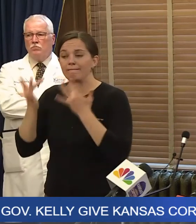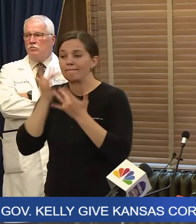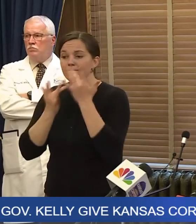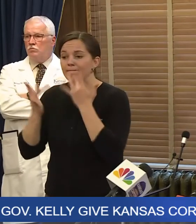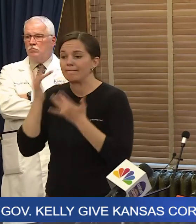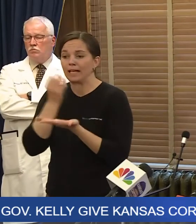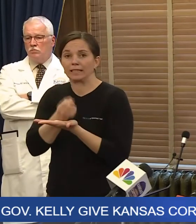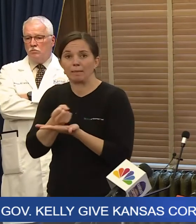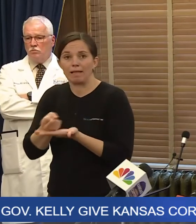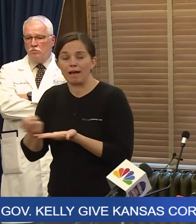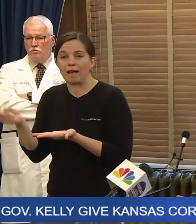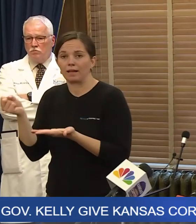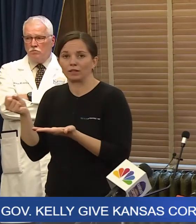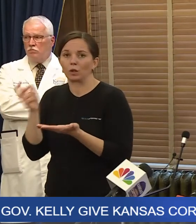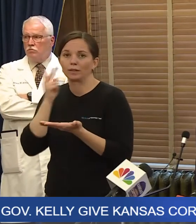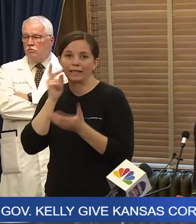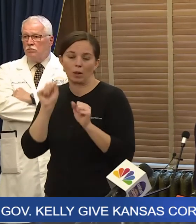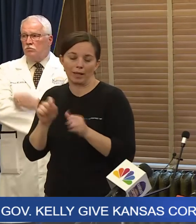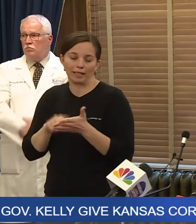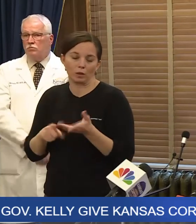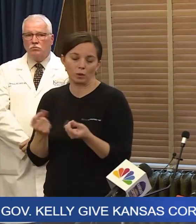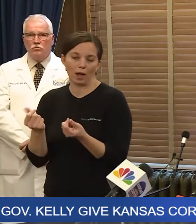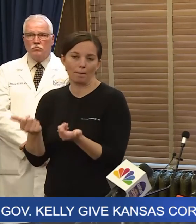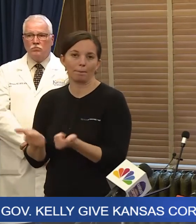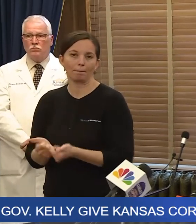there, and let us see what we can do to help.